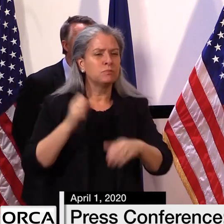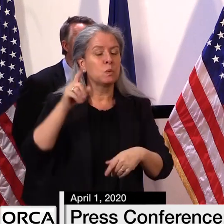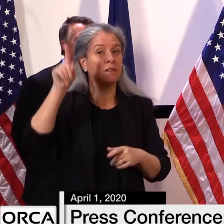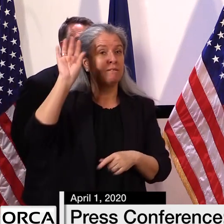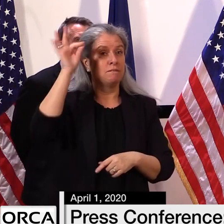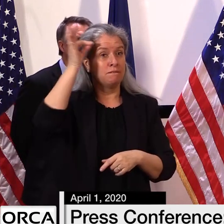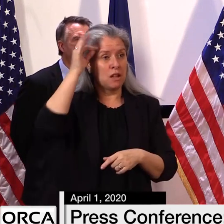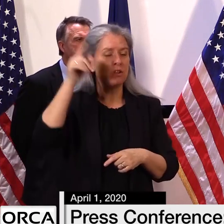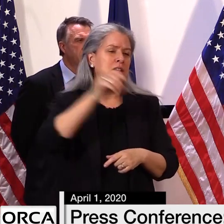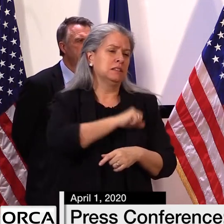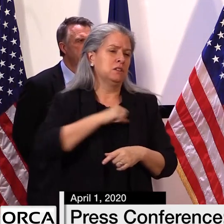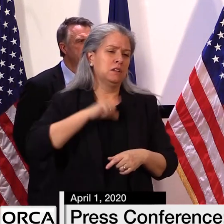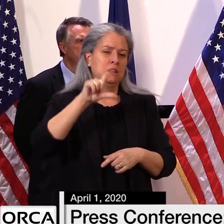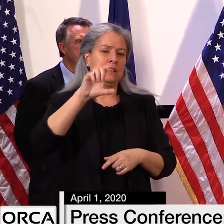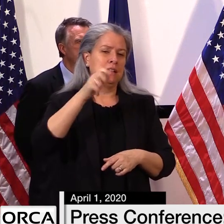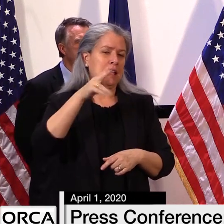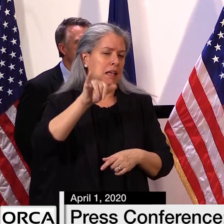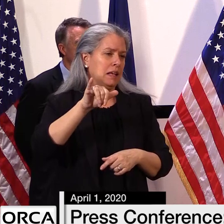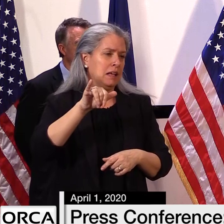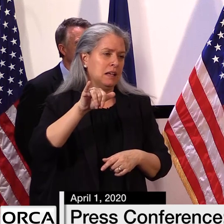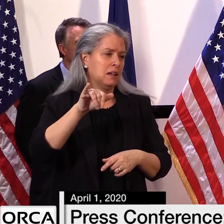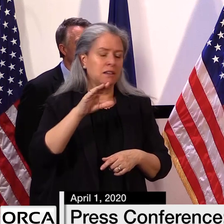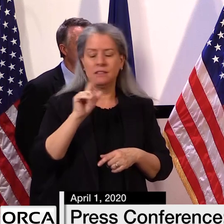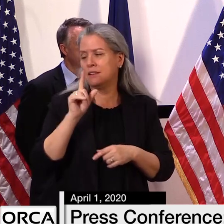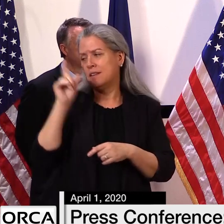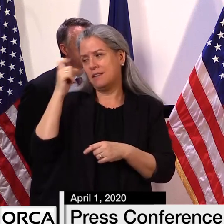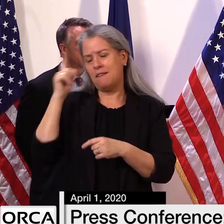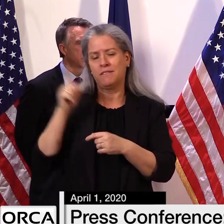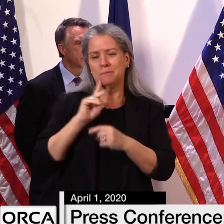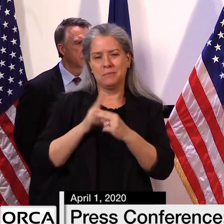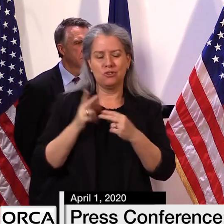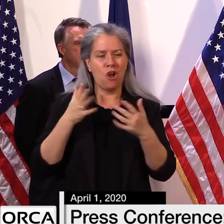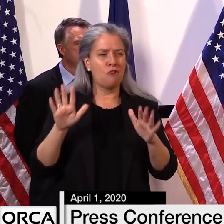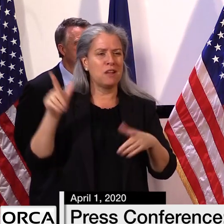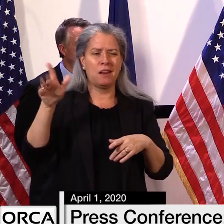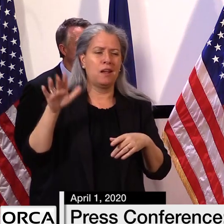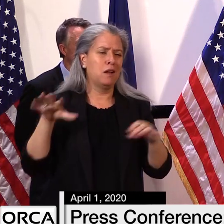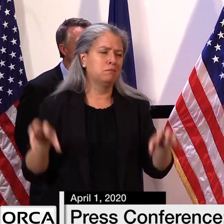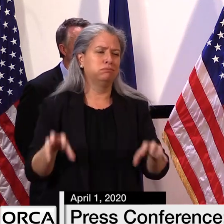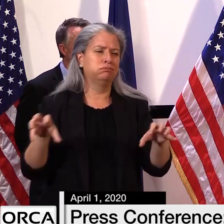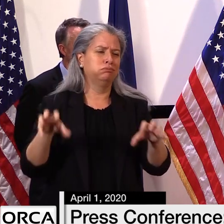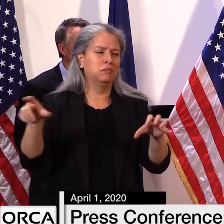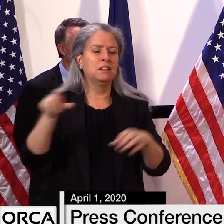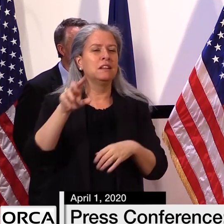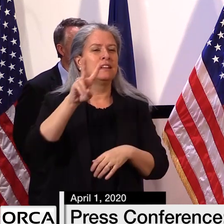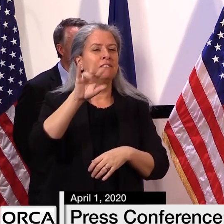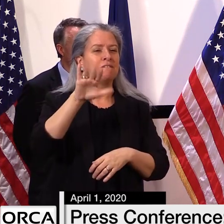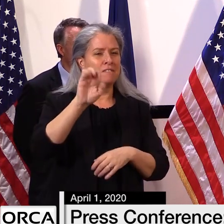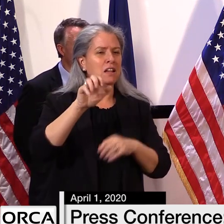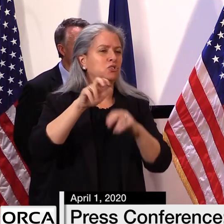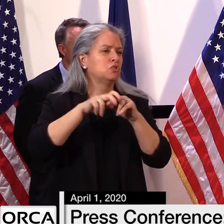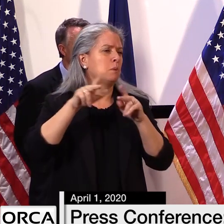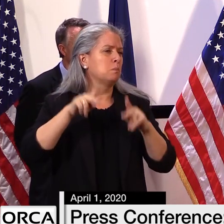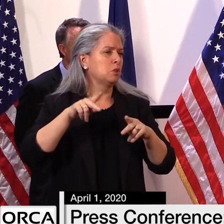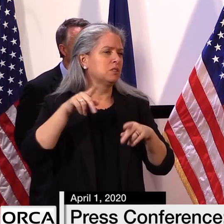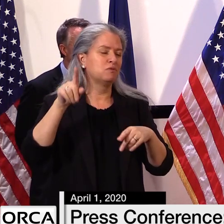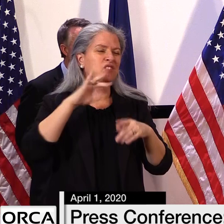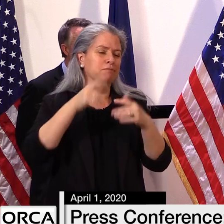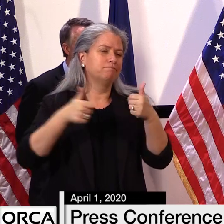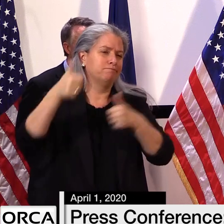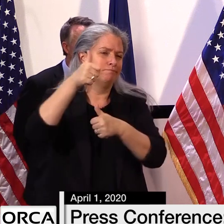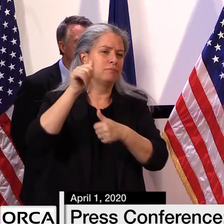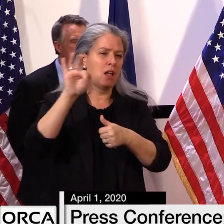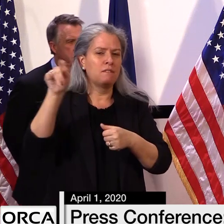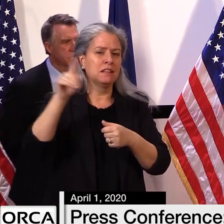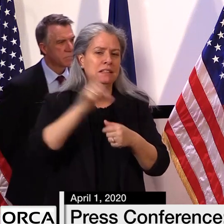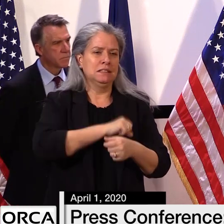and Senator Leahy is, Governor, you mentioned, is playing a major role for us as the vice chair of the ranking member of the